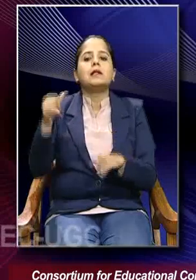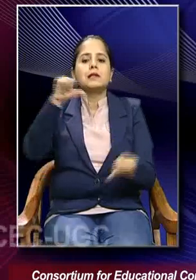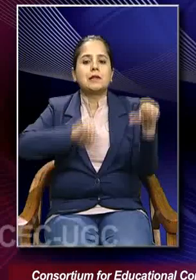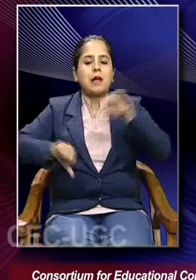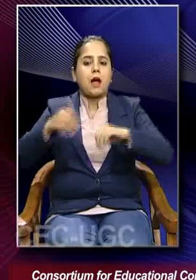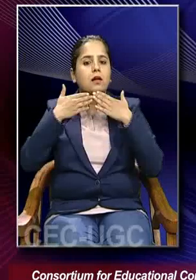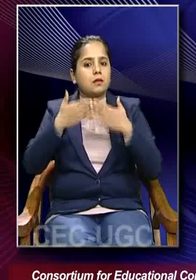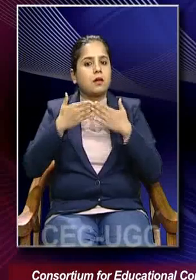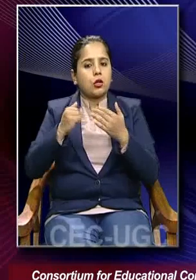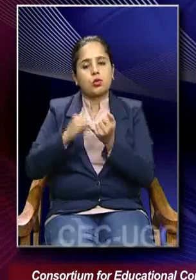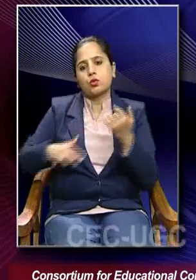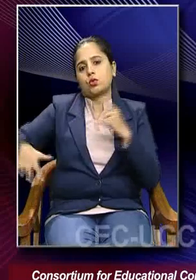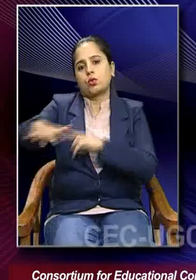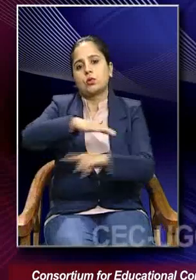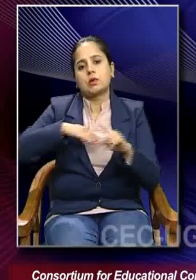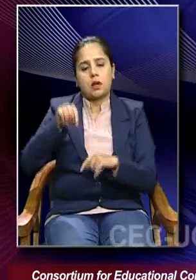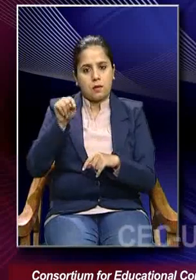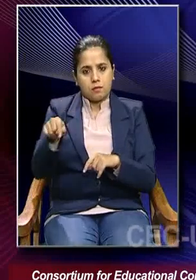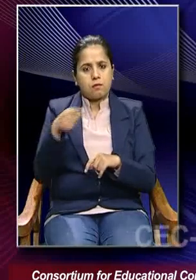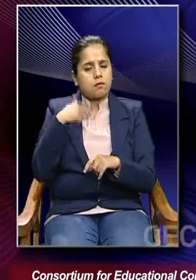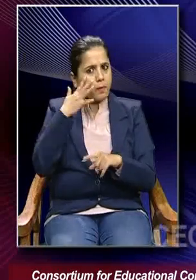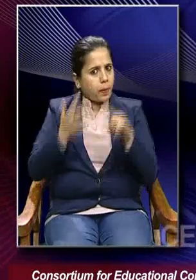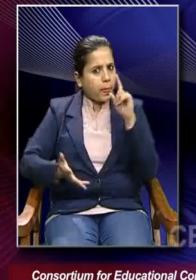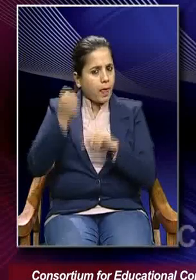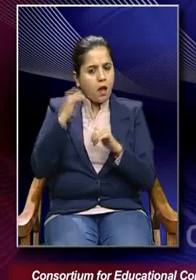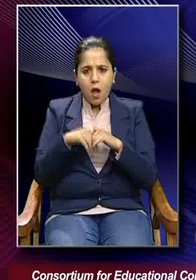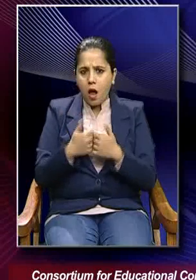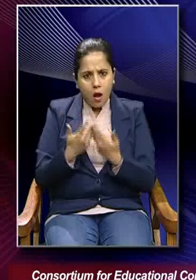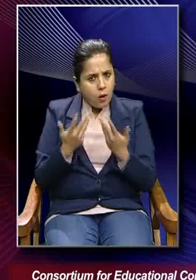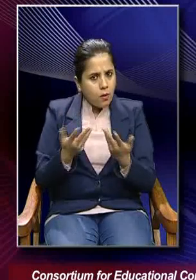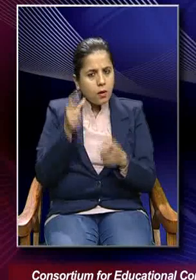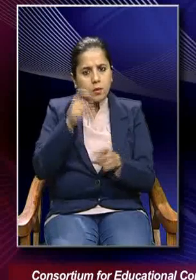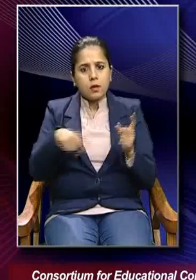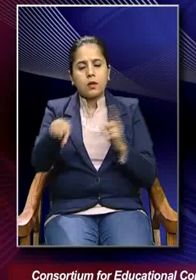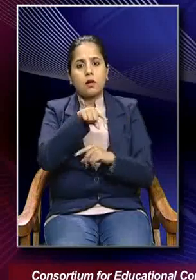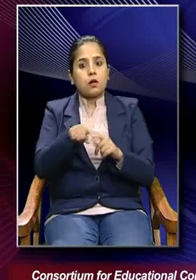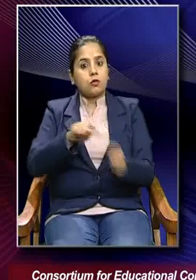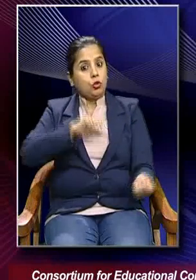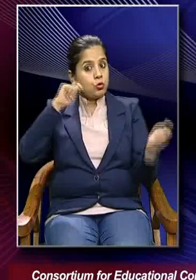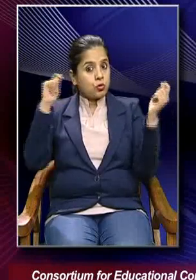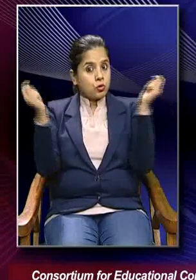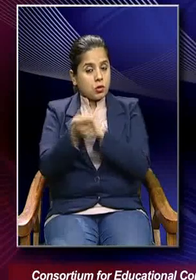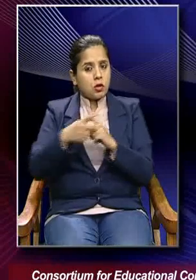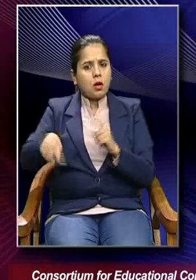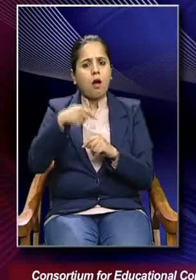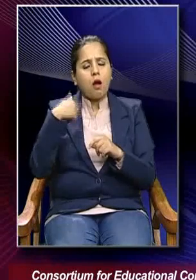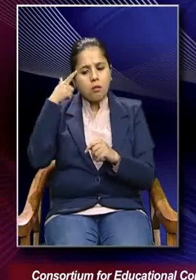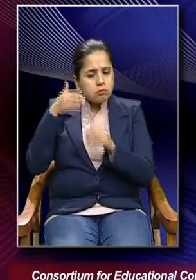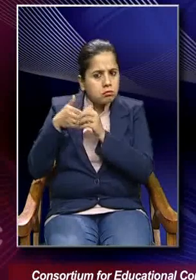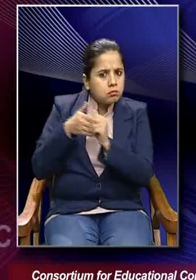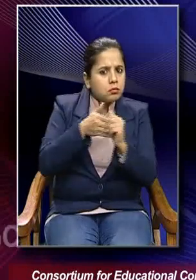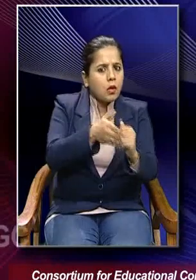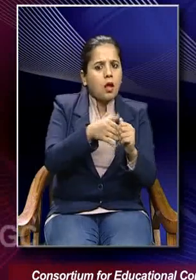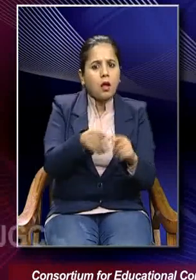scientific study of society. So we find how these revolution led to a